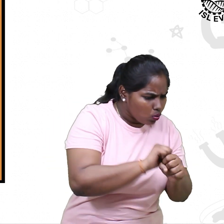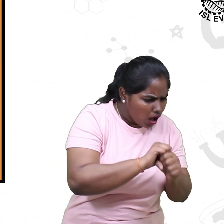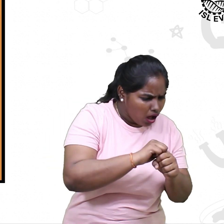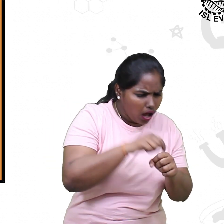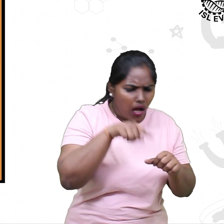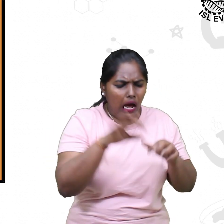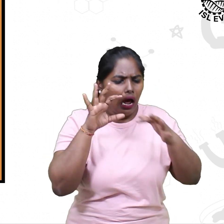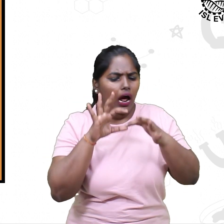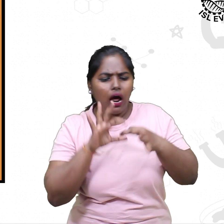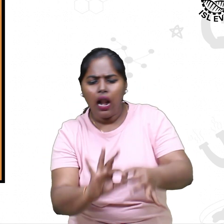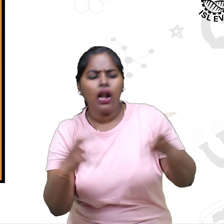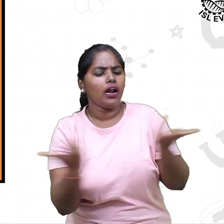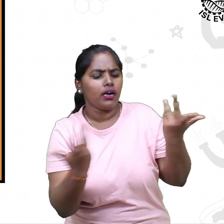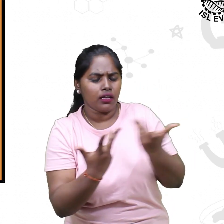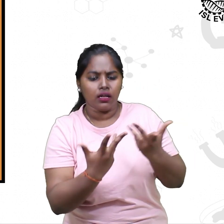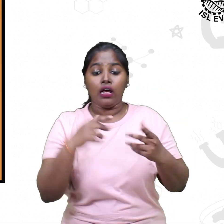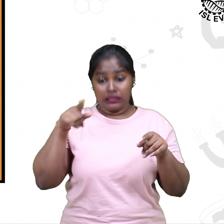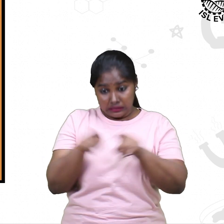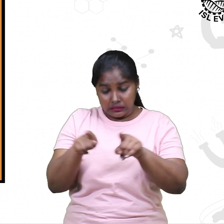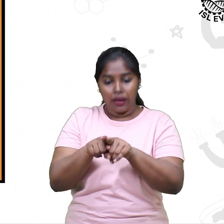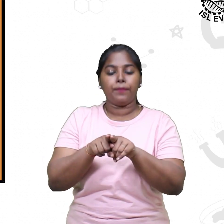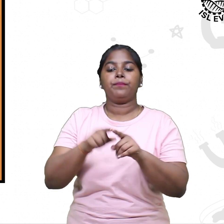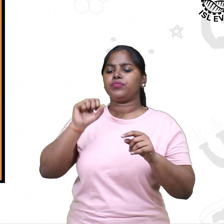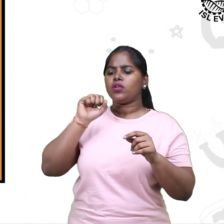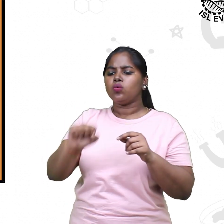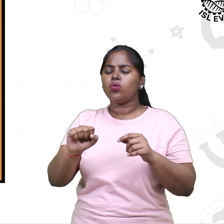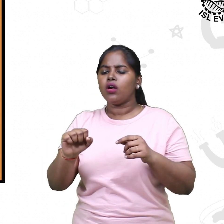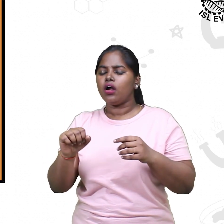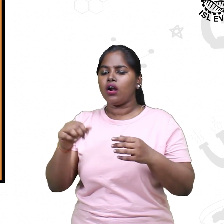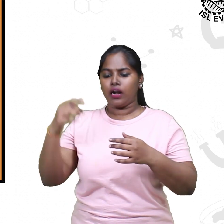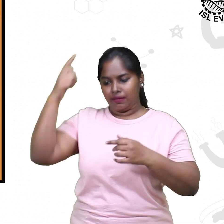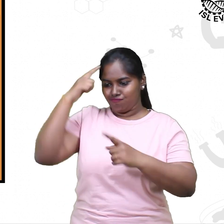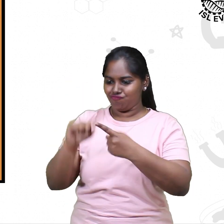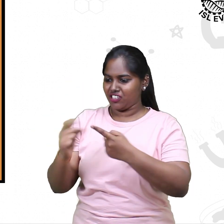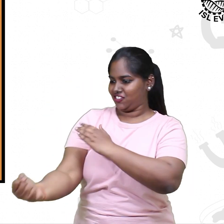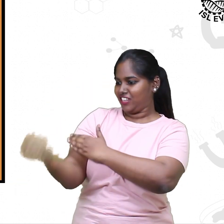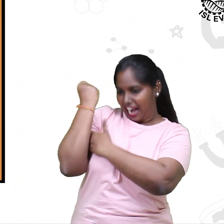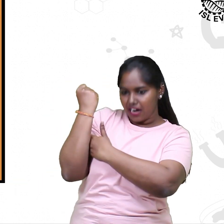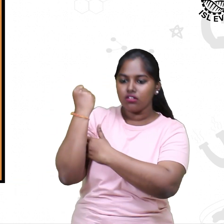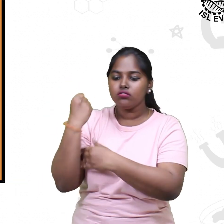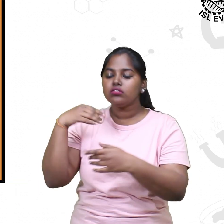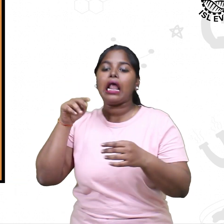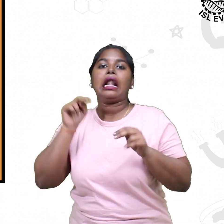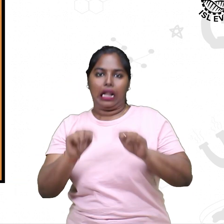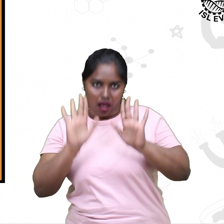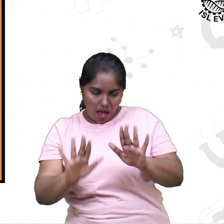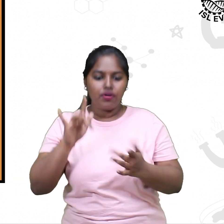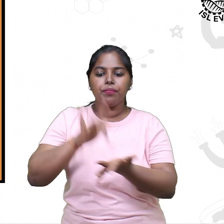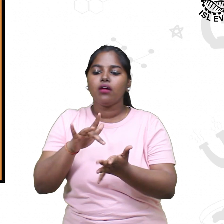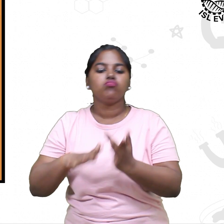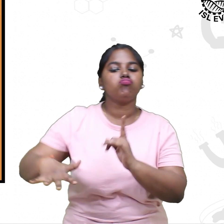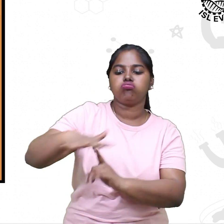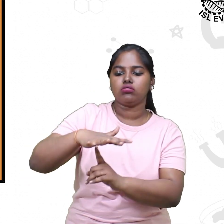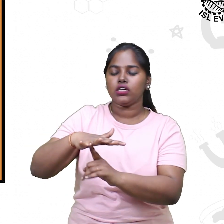are participating in that activity, what happens is the energy required by those areas